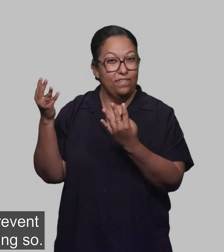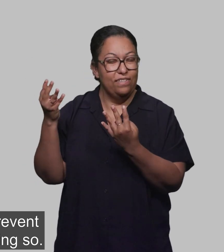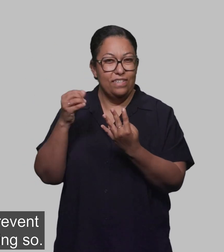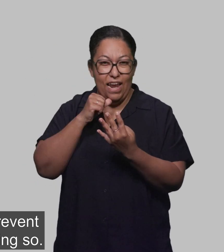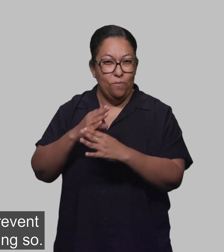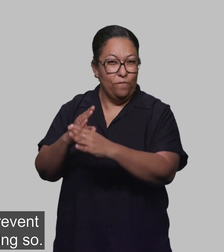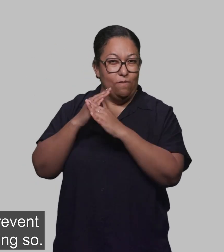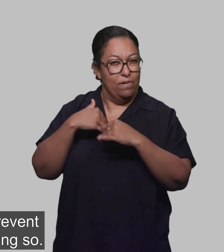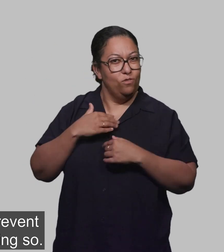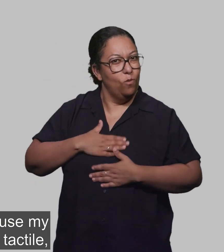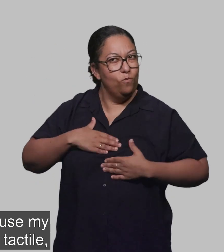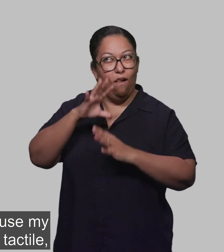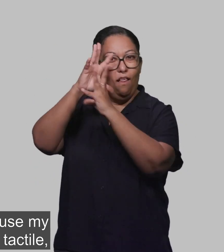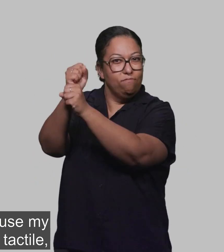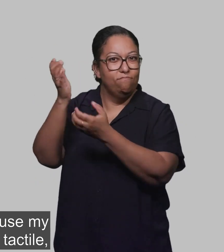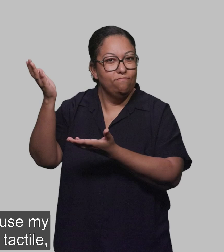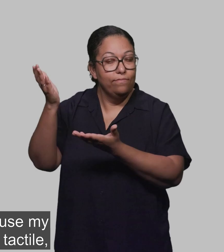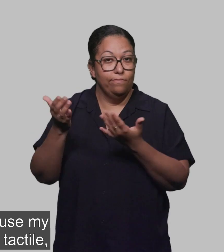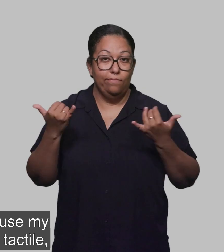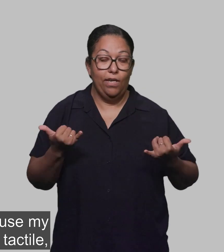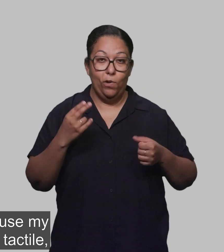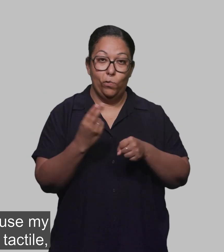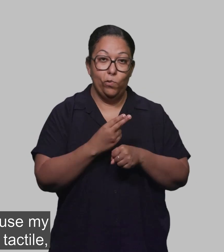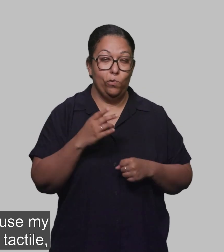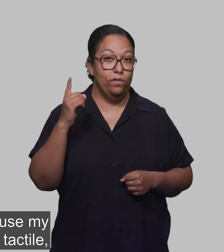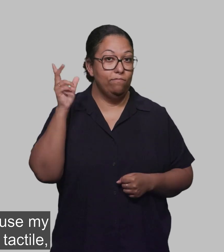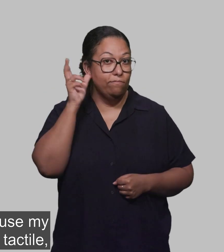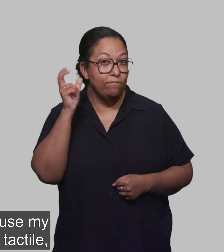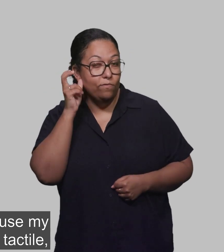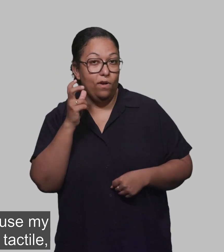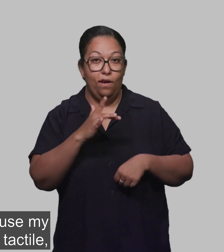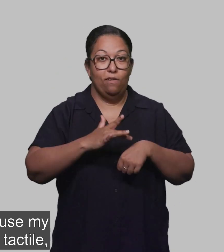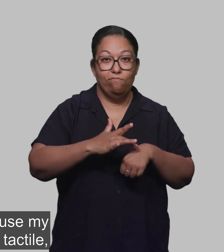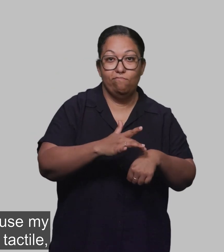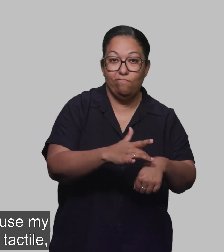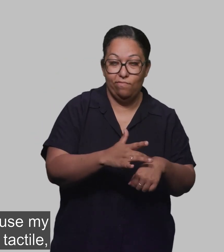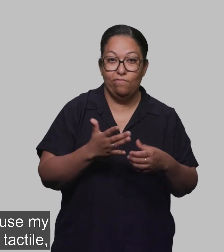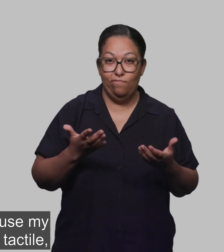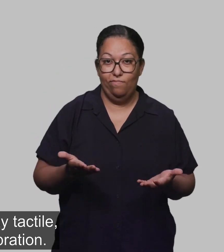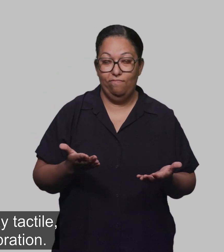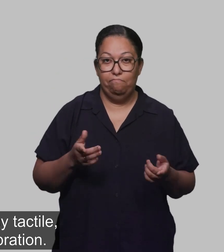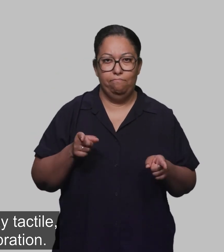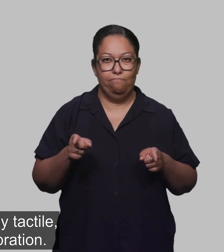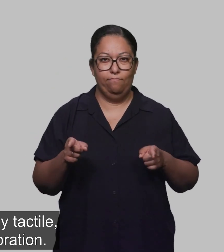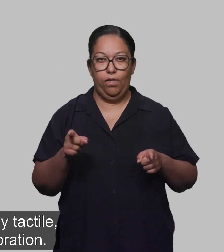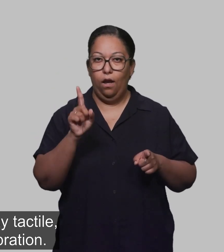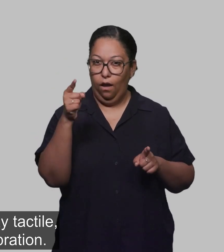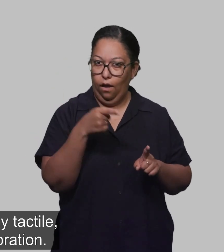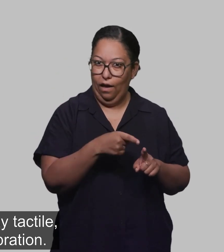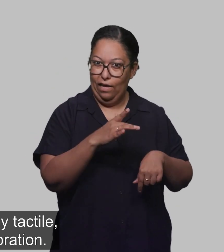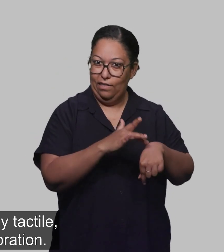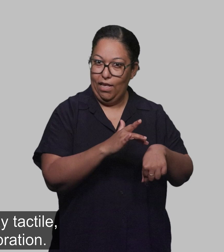prevent me from doing so. Nowadays, I use my auditory and tactile, and when I say tactile,